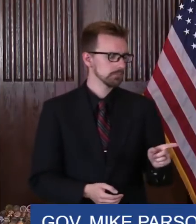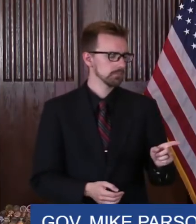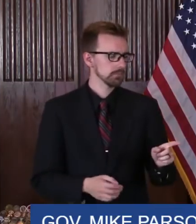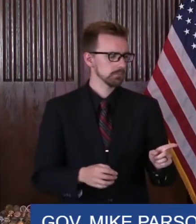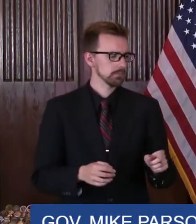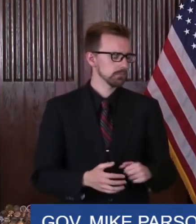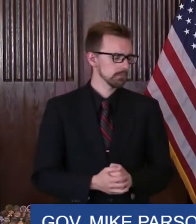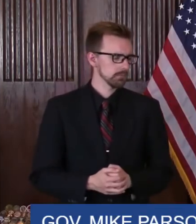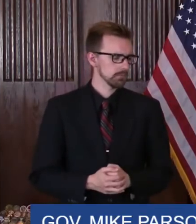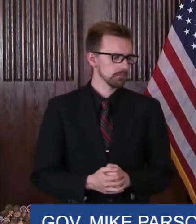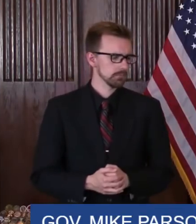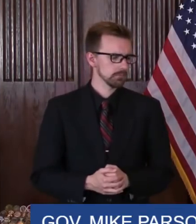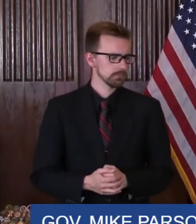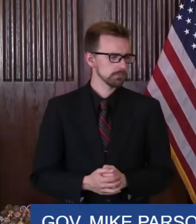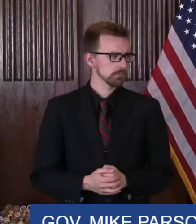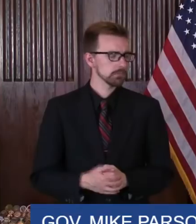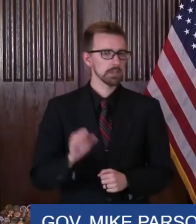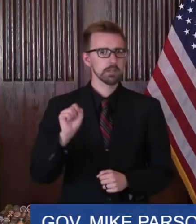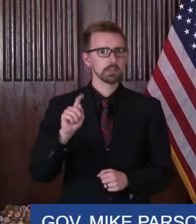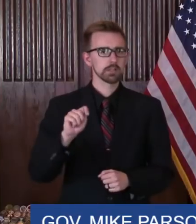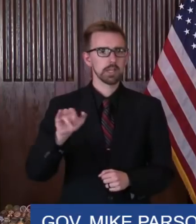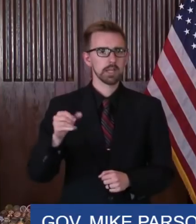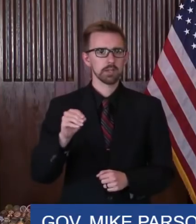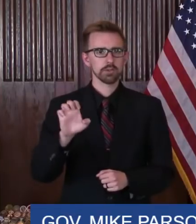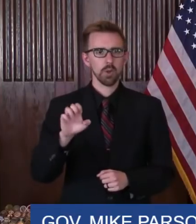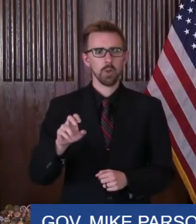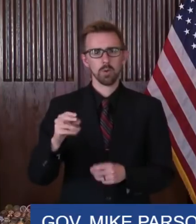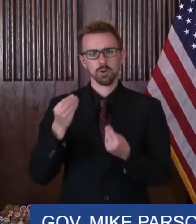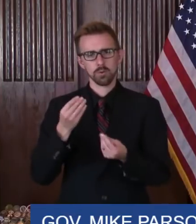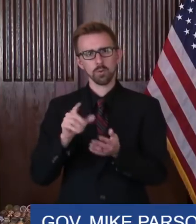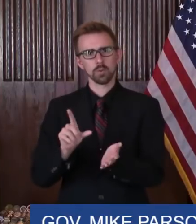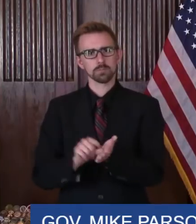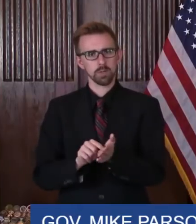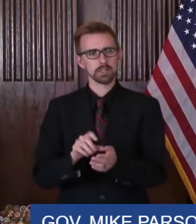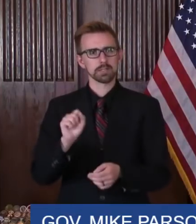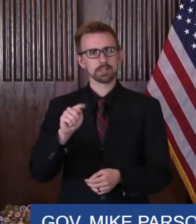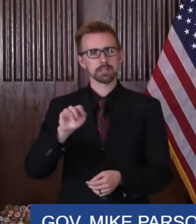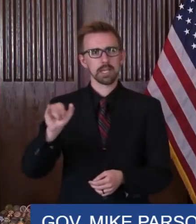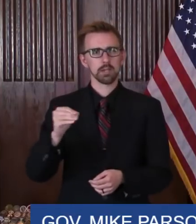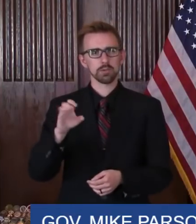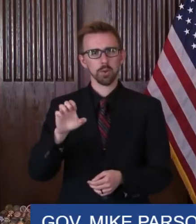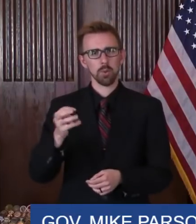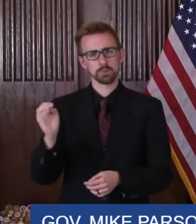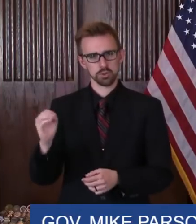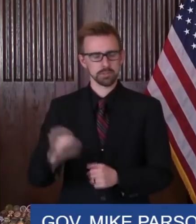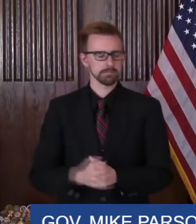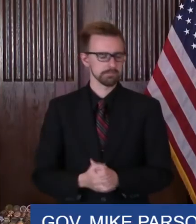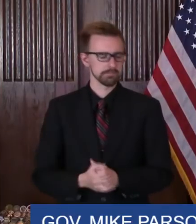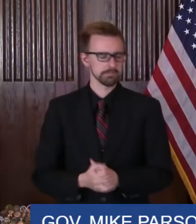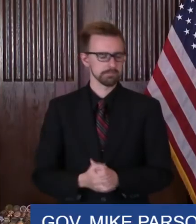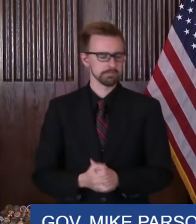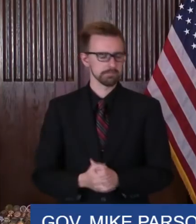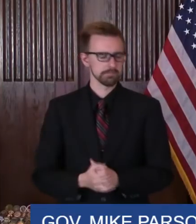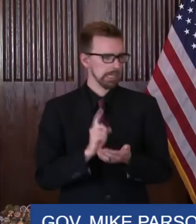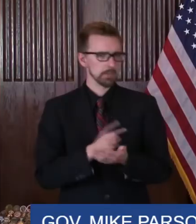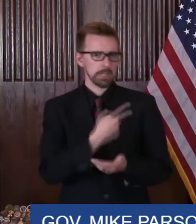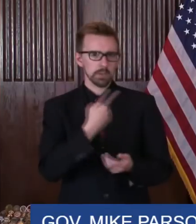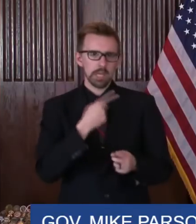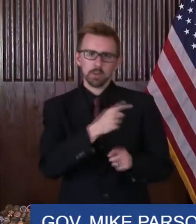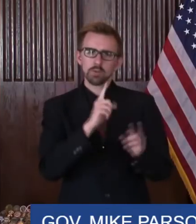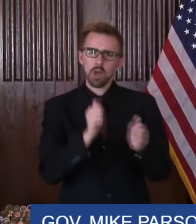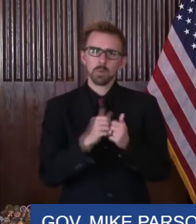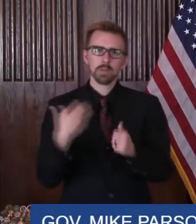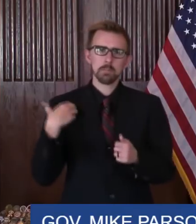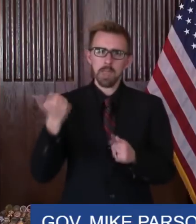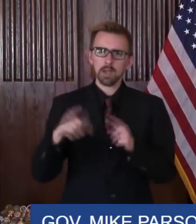Ryan Hennessey, the St. Joseph News Press in St. Joseph, Missouri. Last week you said you had talked to the mayors across the state